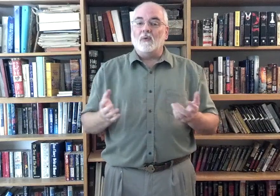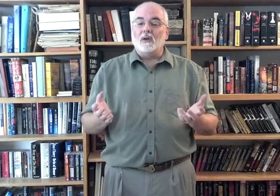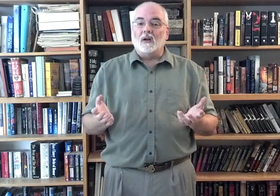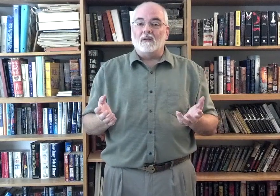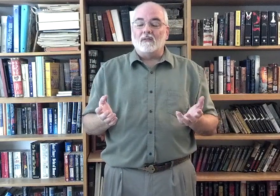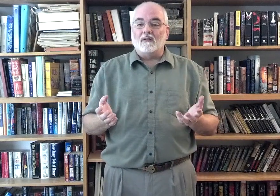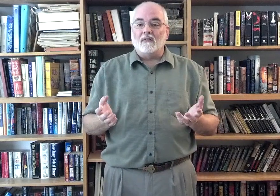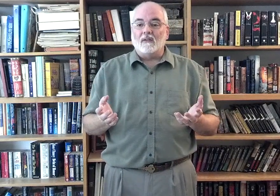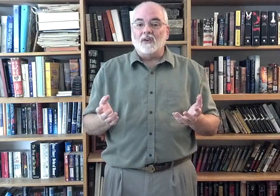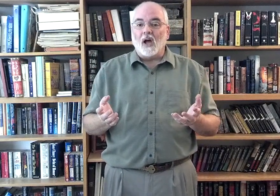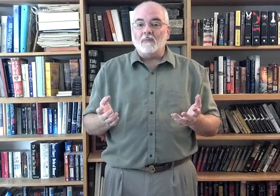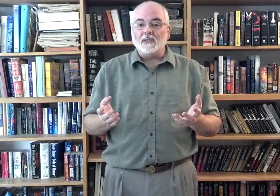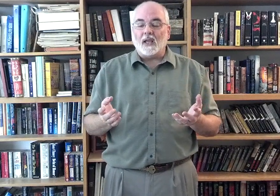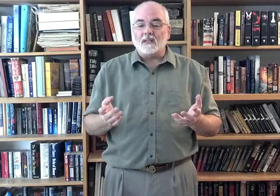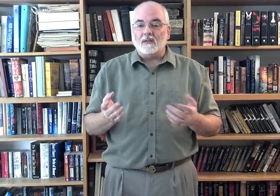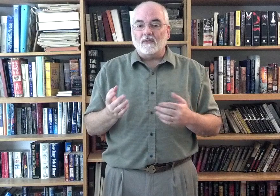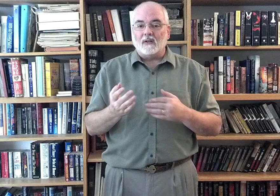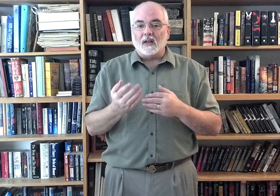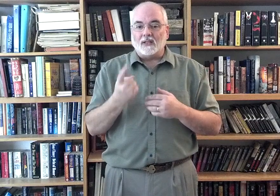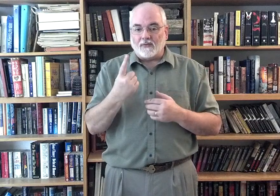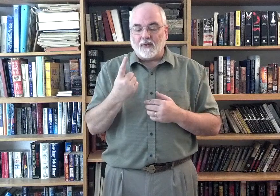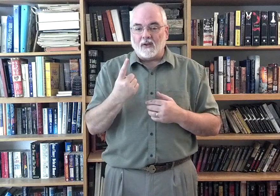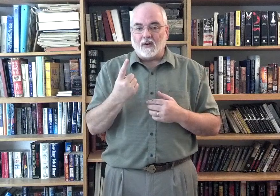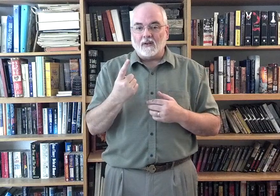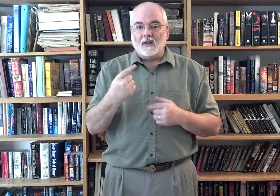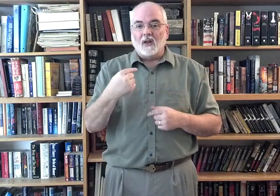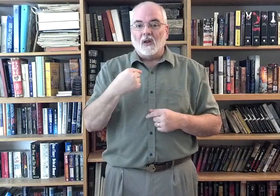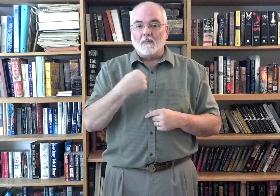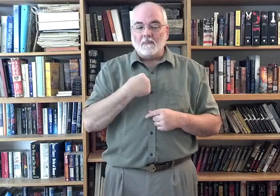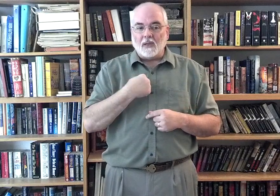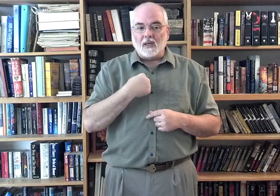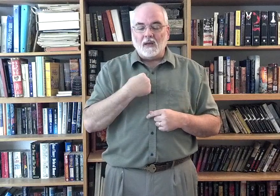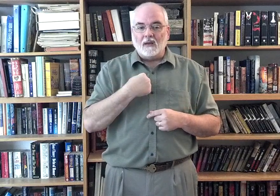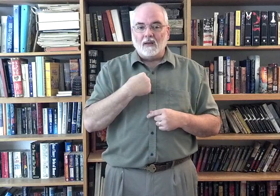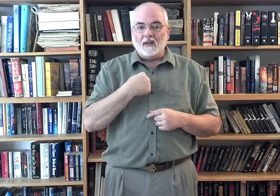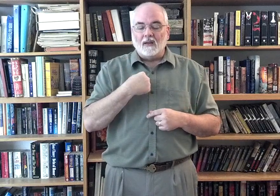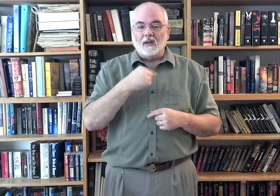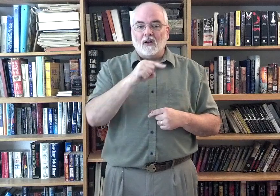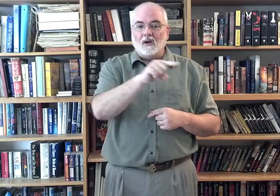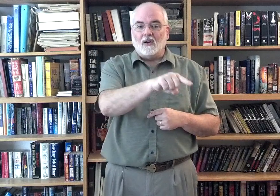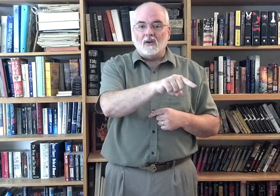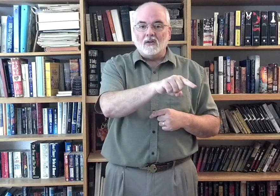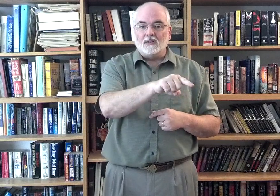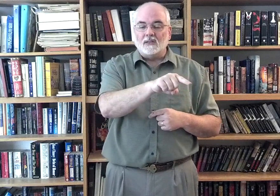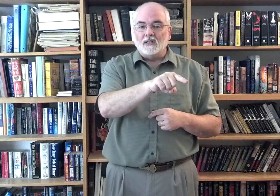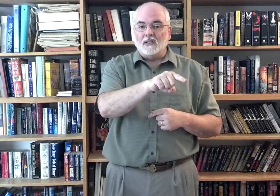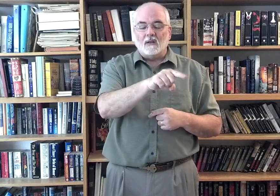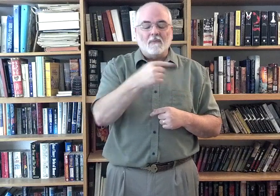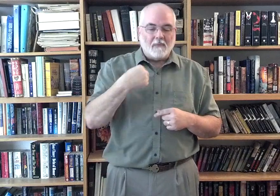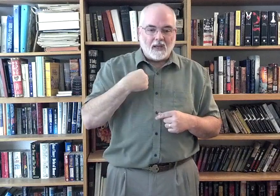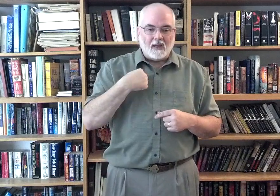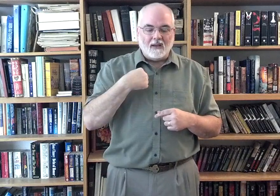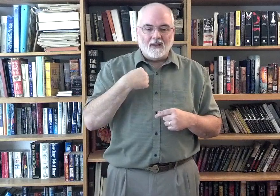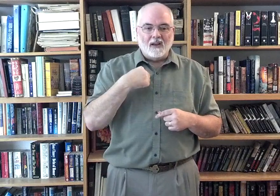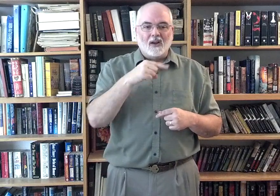were non-possessive, it's a finger. Me, hers, me,